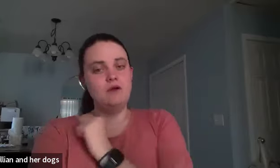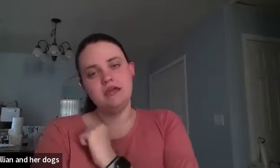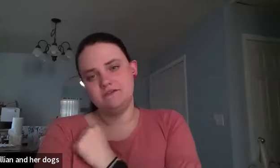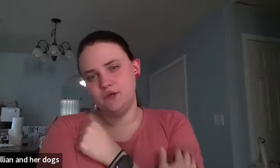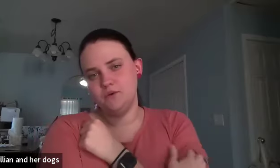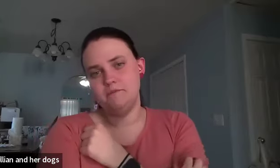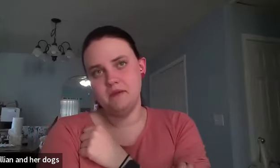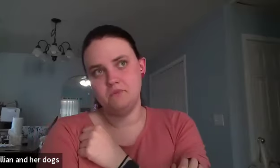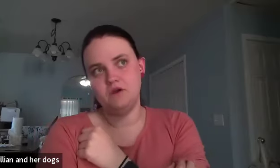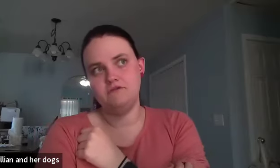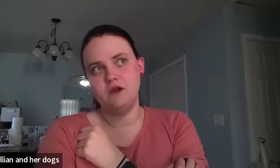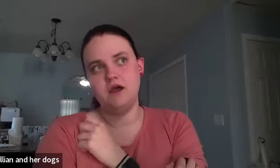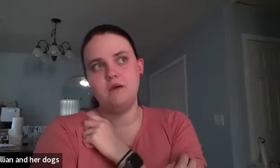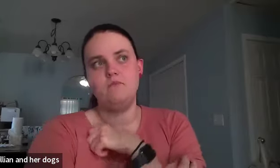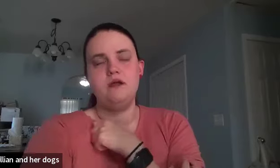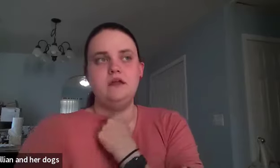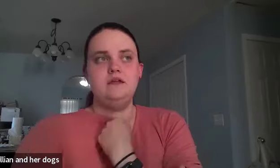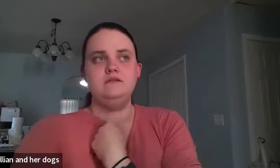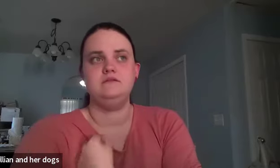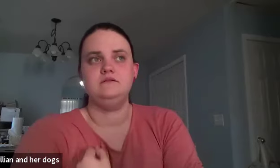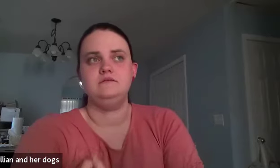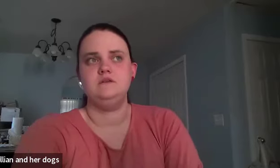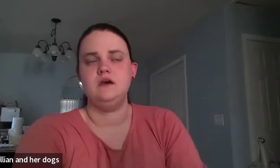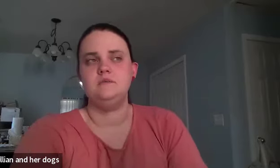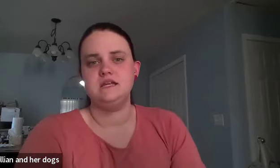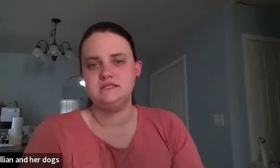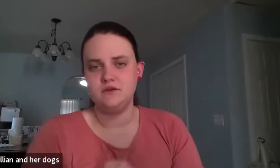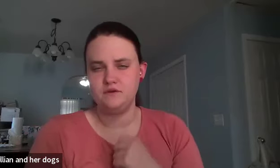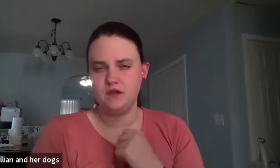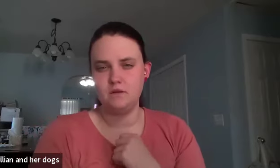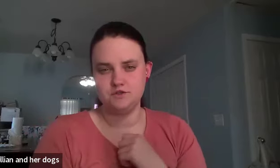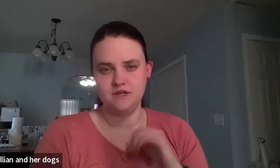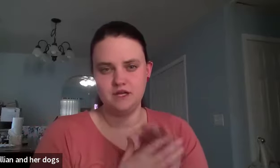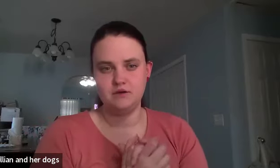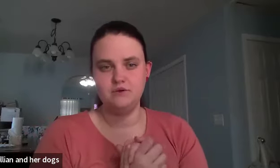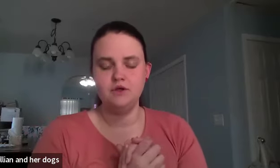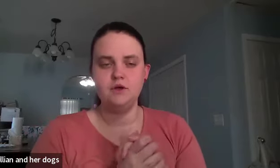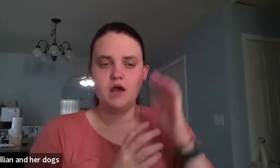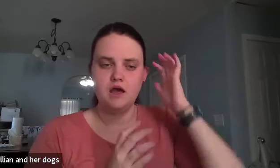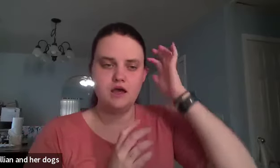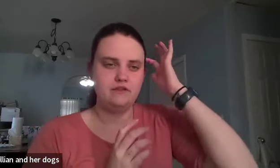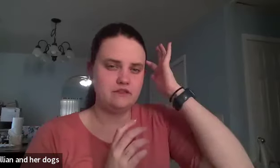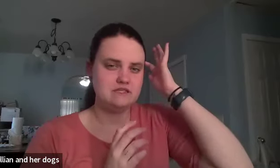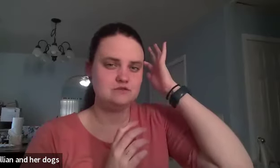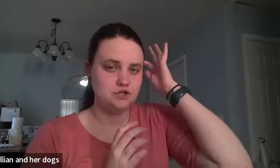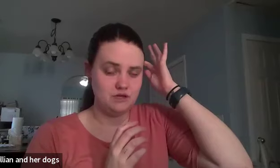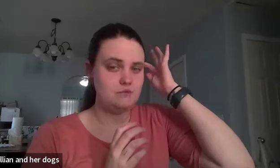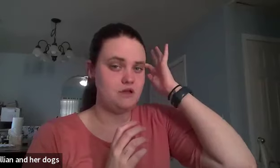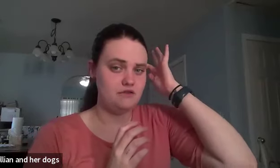Now, if you remember from when Miss Katie sent out the colors video, this is where you can apply